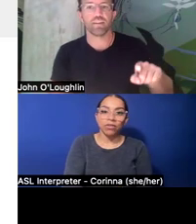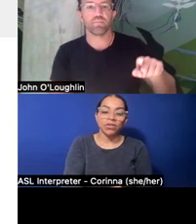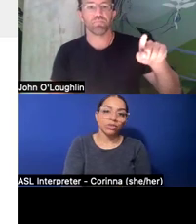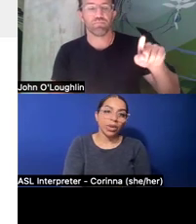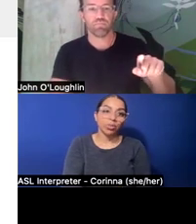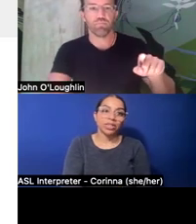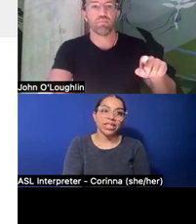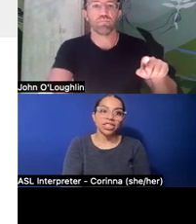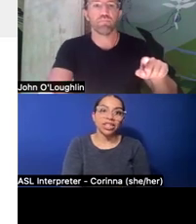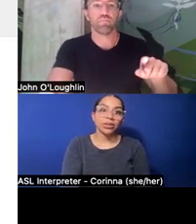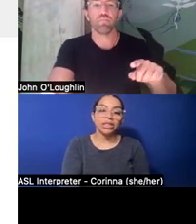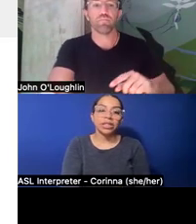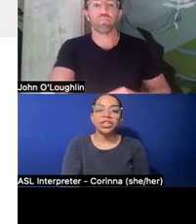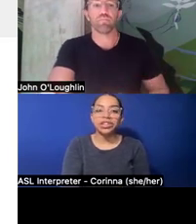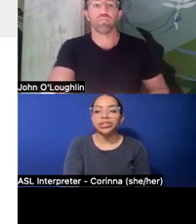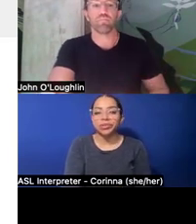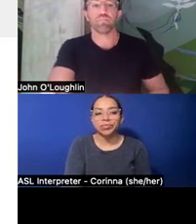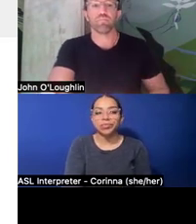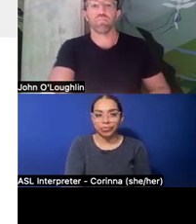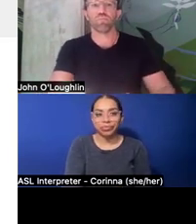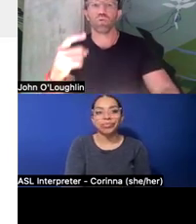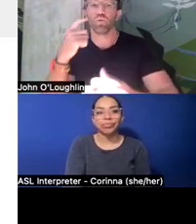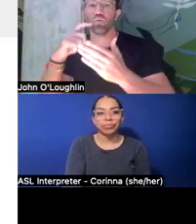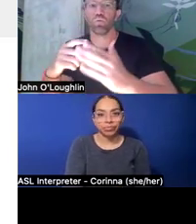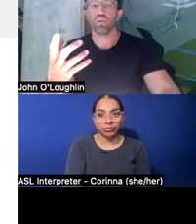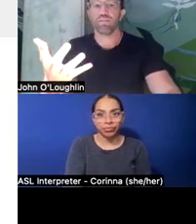it off of this weight percentage that you see here.